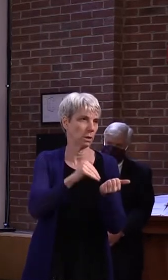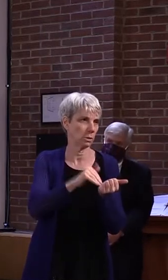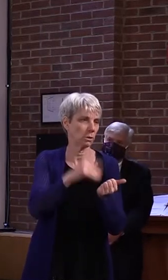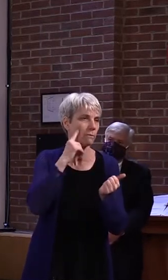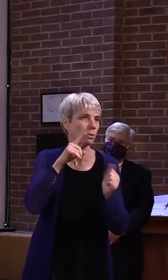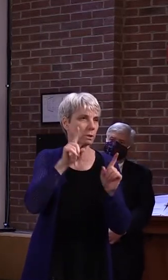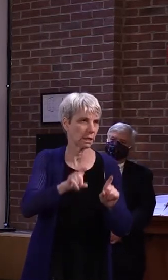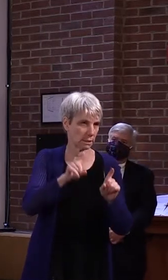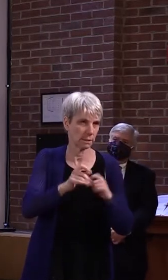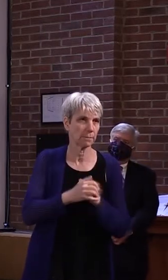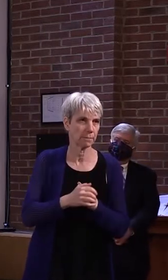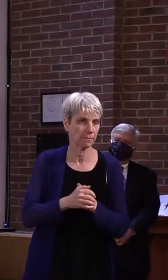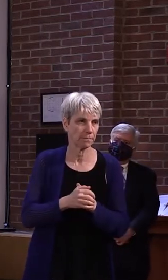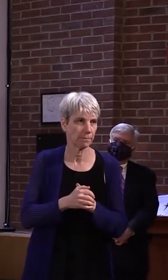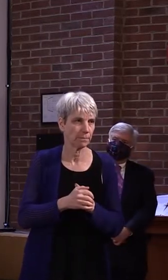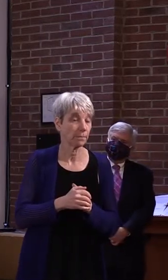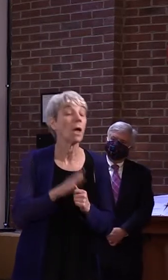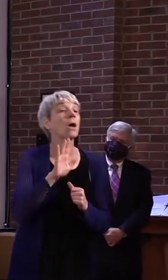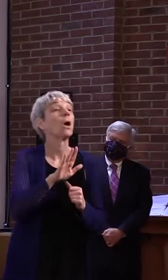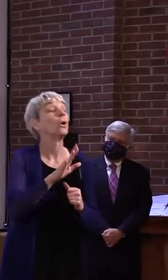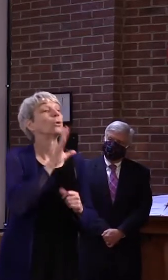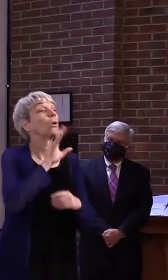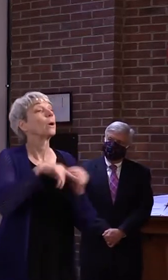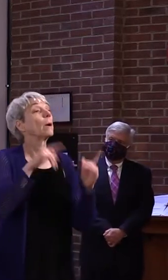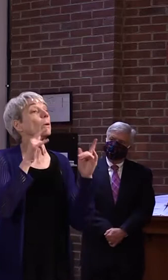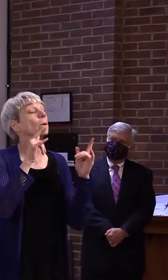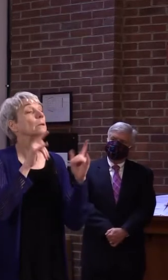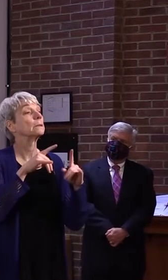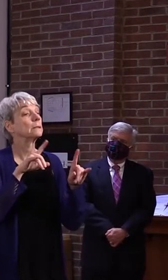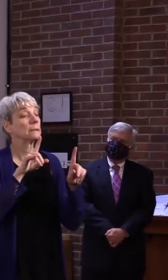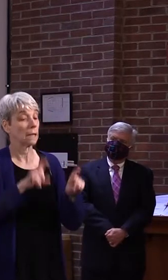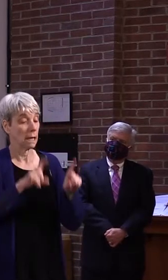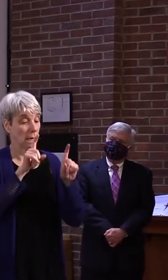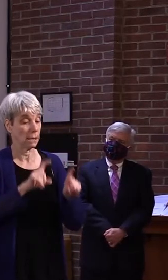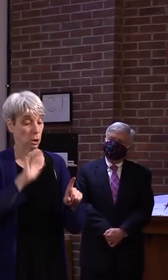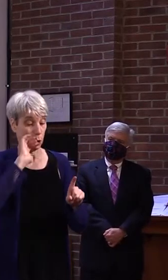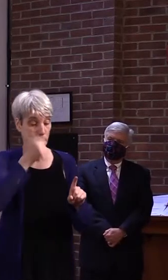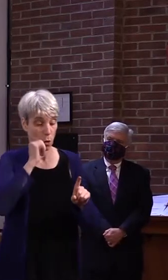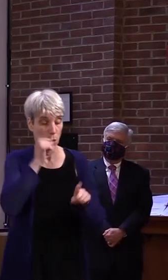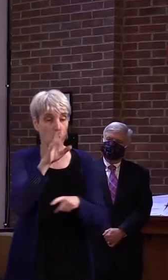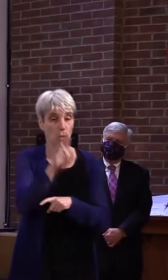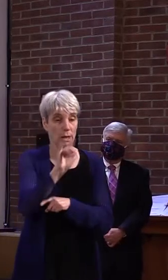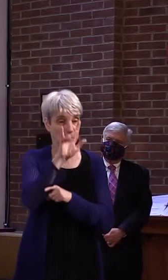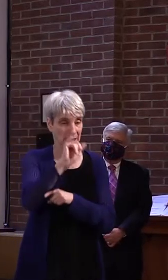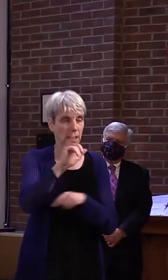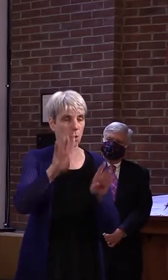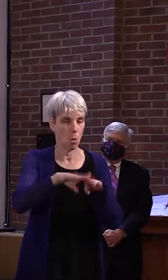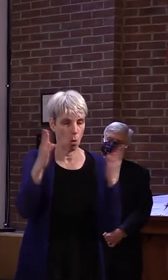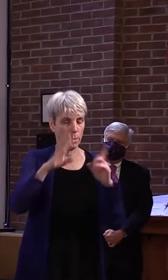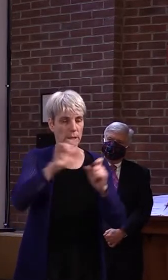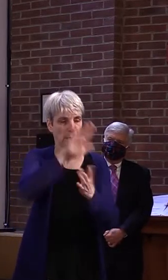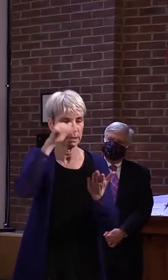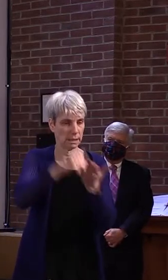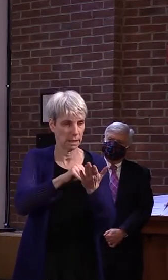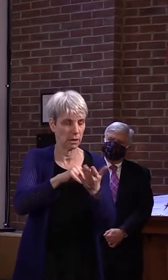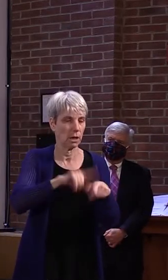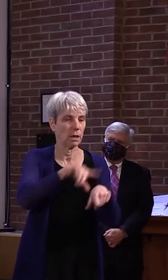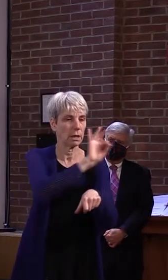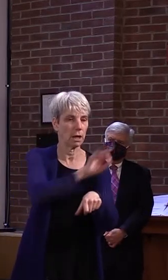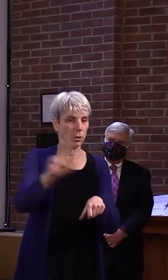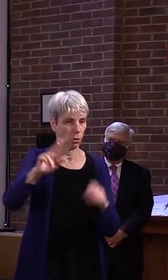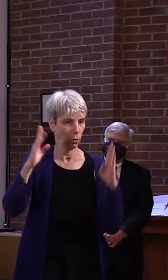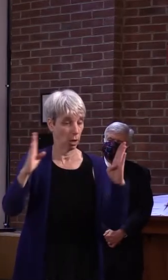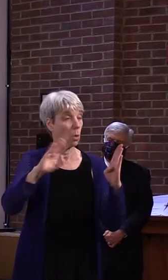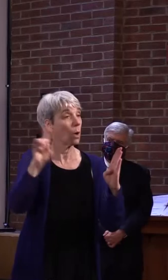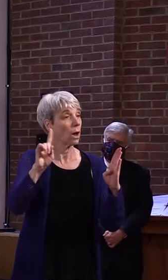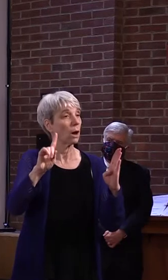Speaking of testing, pop-up testing will be held in Rutland City tomorrow from 9 a.m. to 3 p.m. at our local